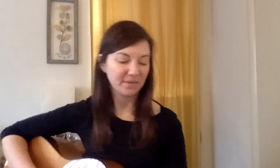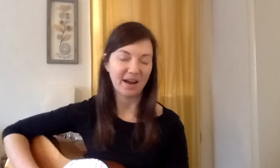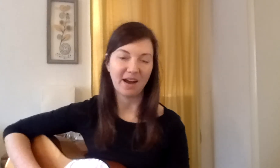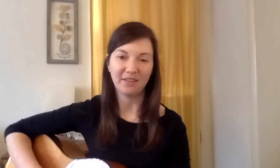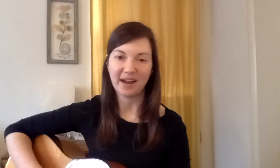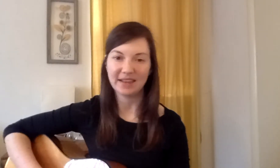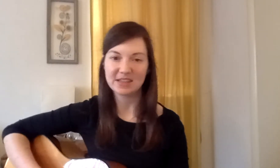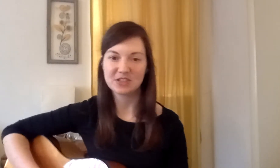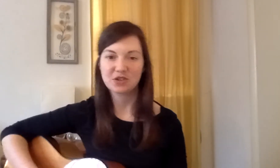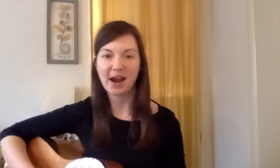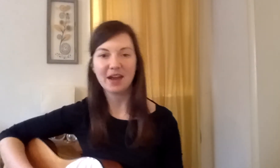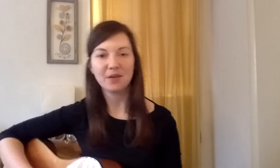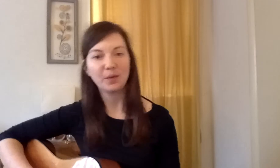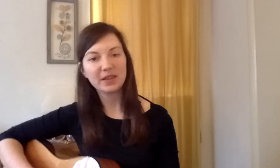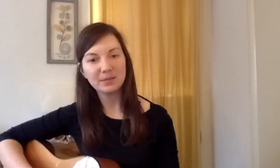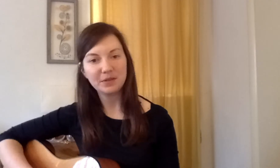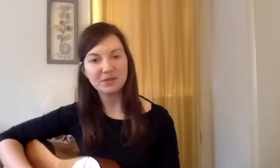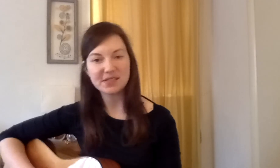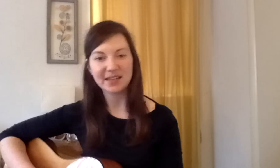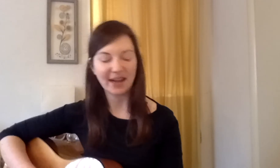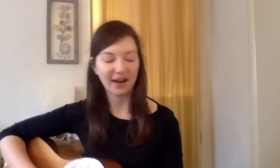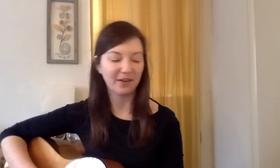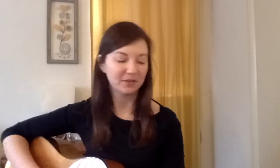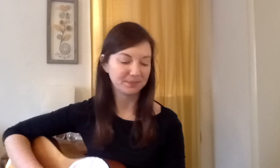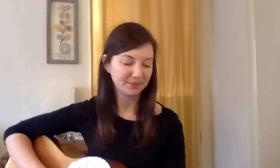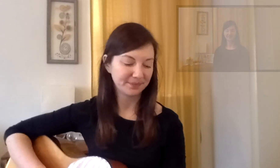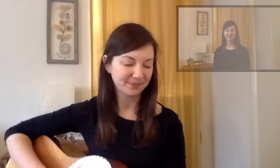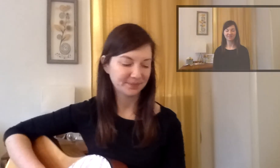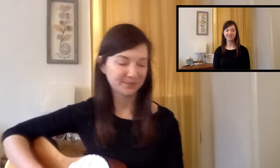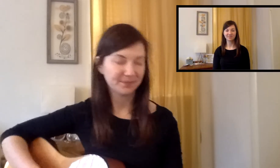All right, let's try it with the music now.